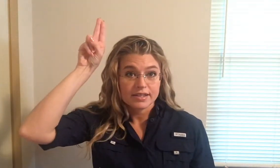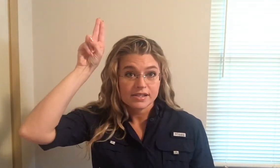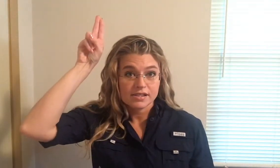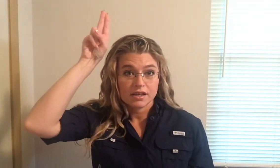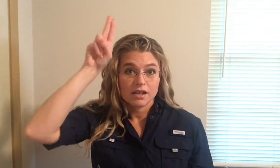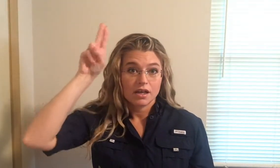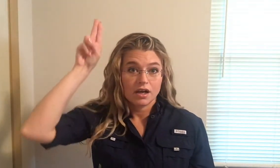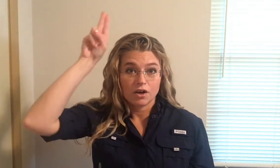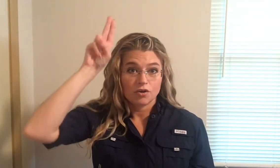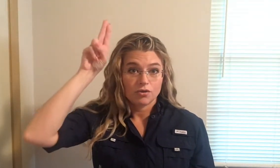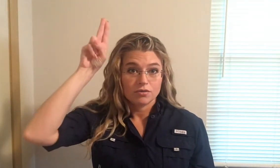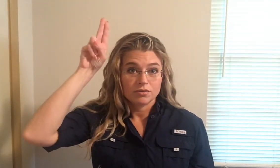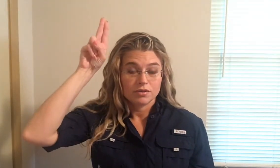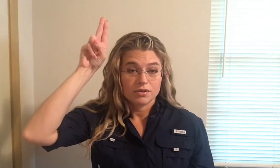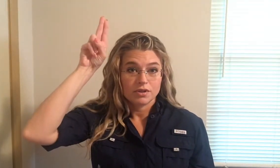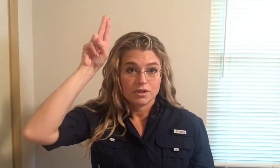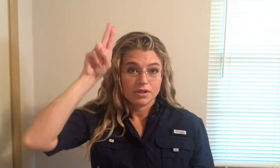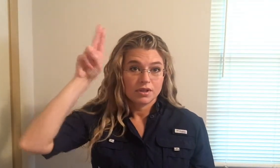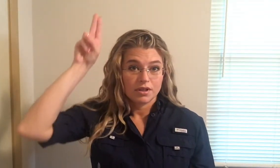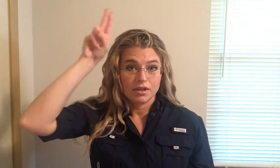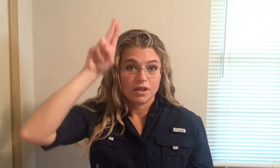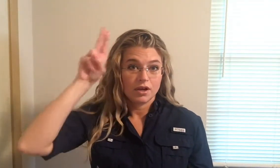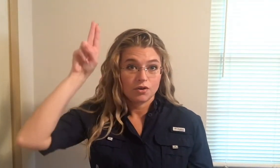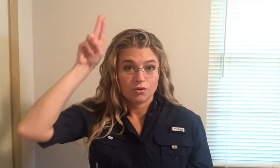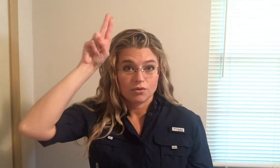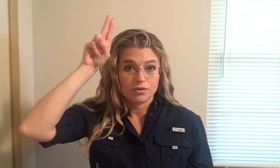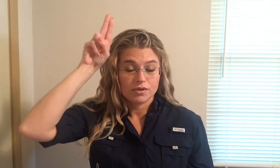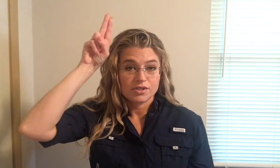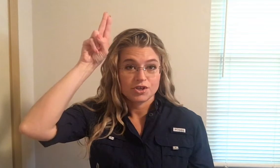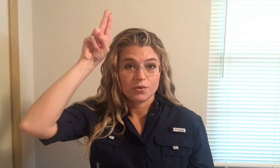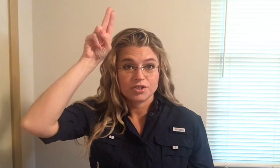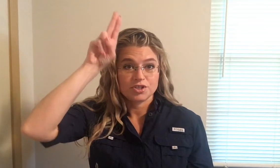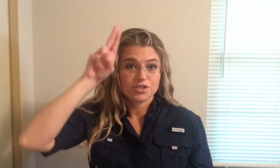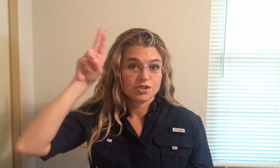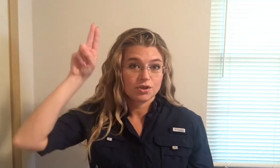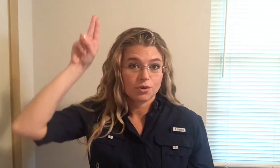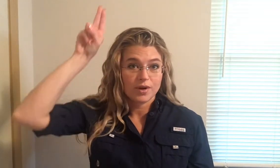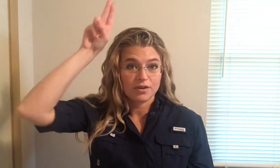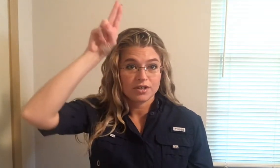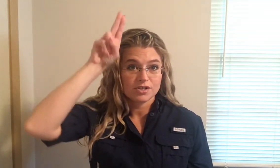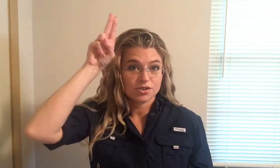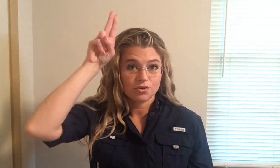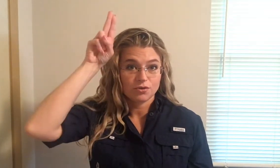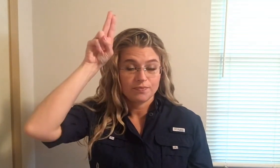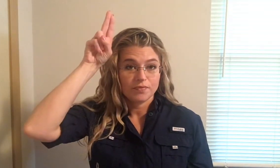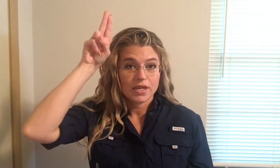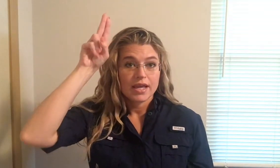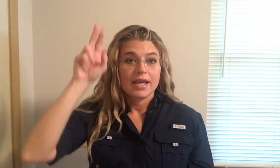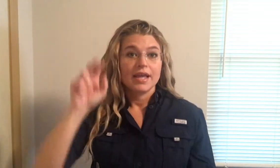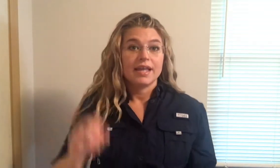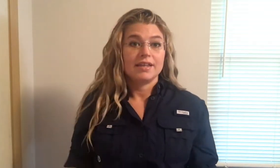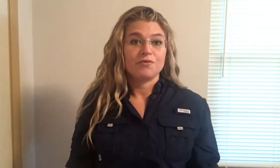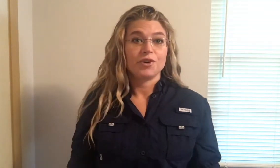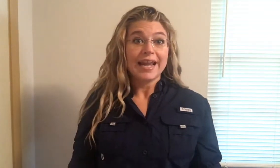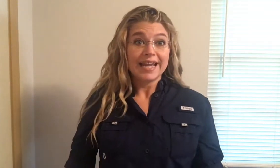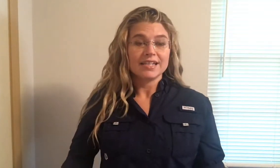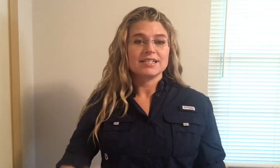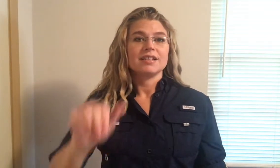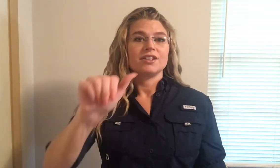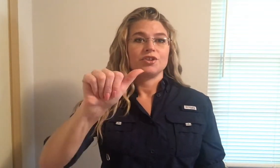this, uncle, uncle. So you're going to just go around in a circle. And for aunt, you're going